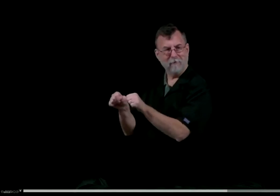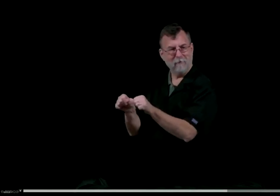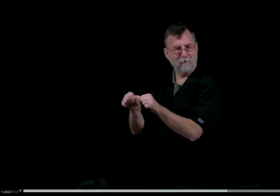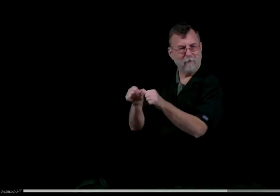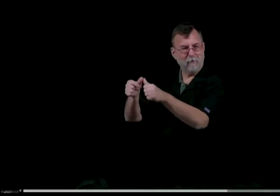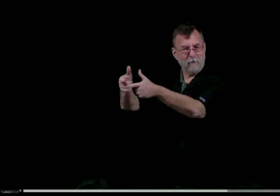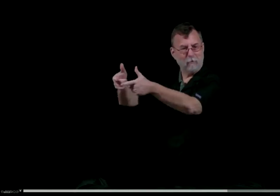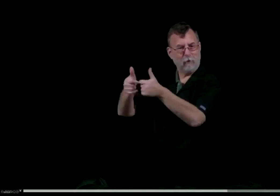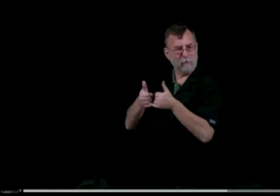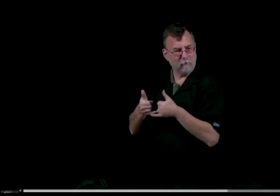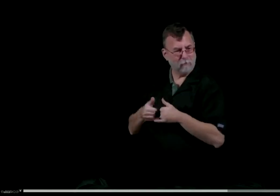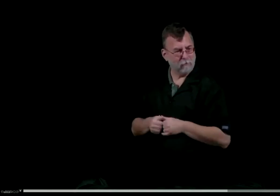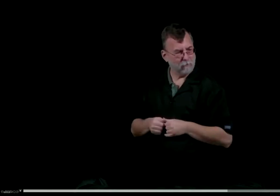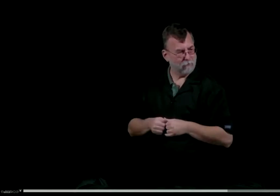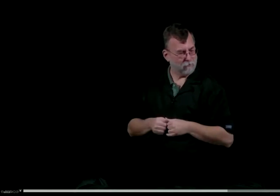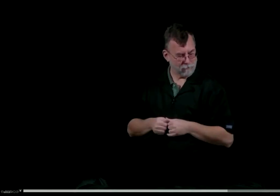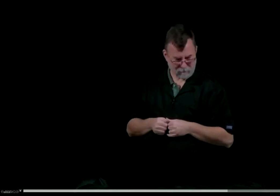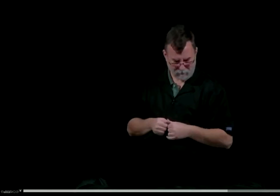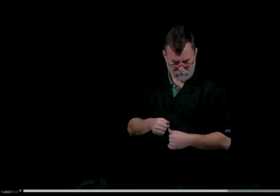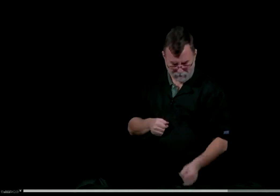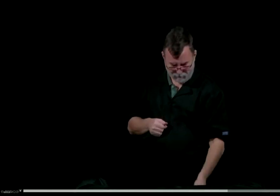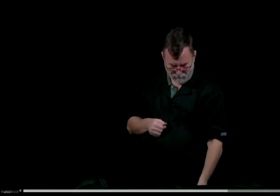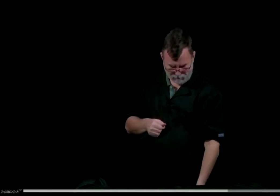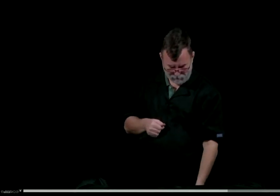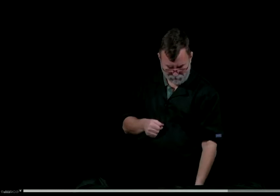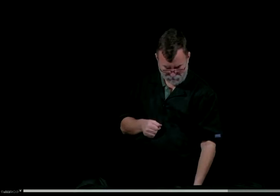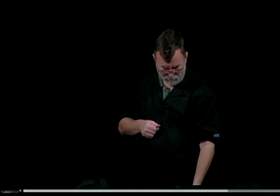for eternity to receive that prize from God.